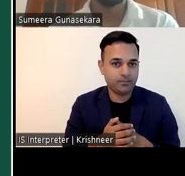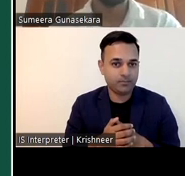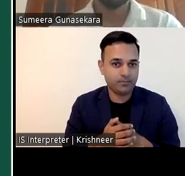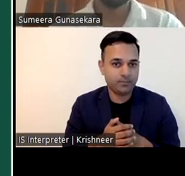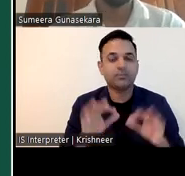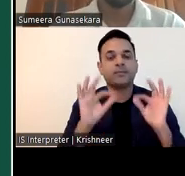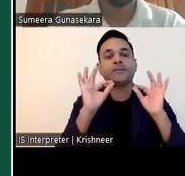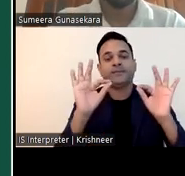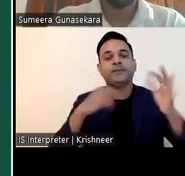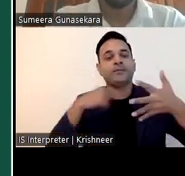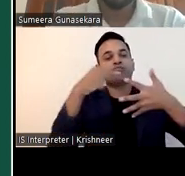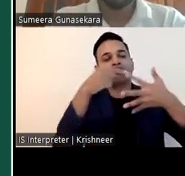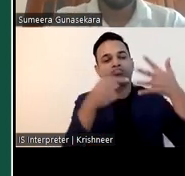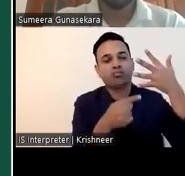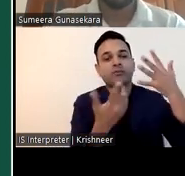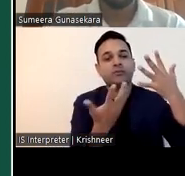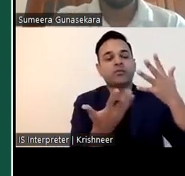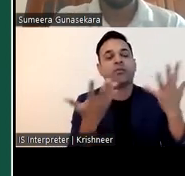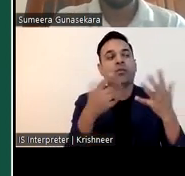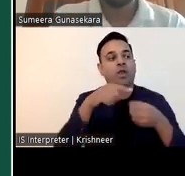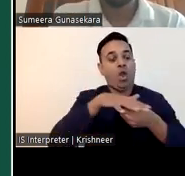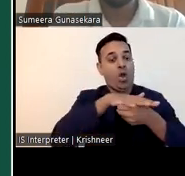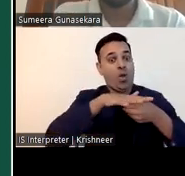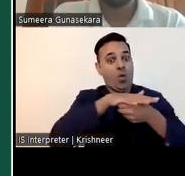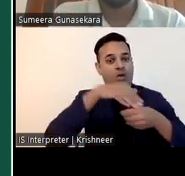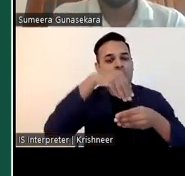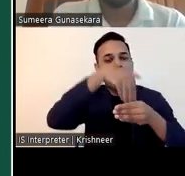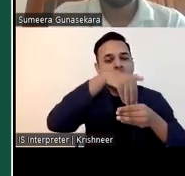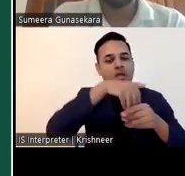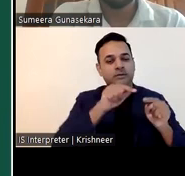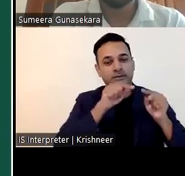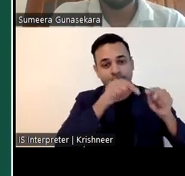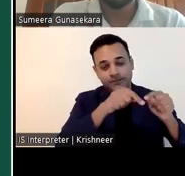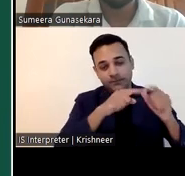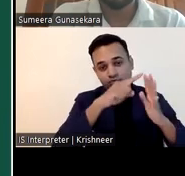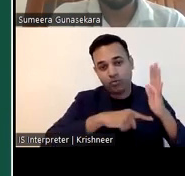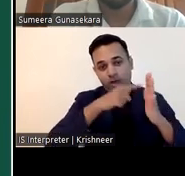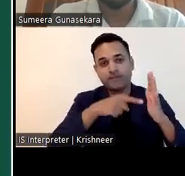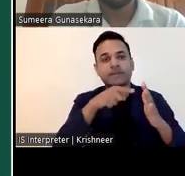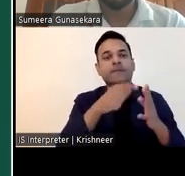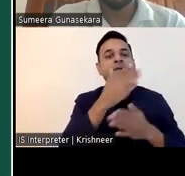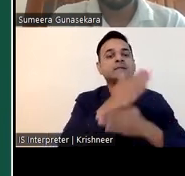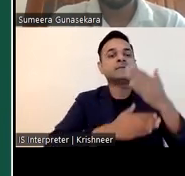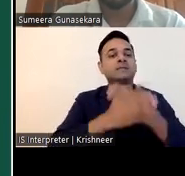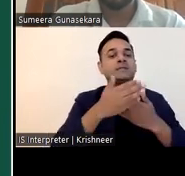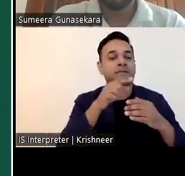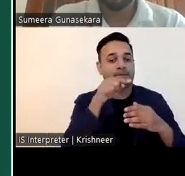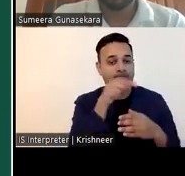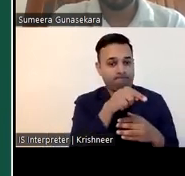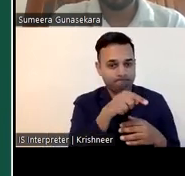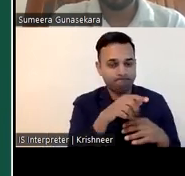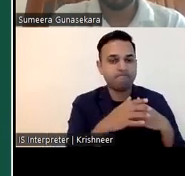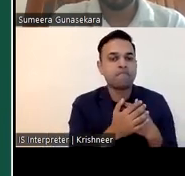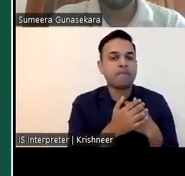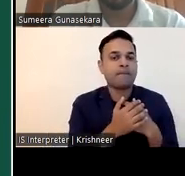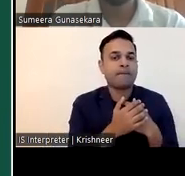this. I had a discussion with an organization working with disability sector, and they mentioned there is no